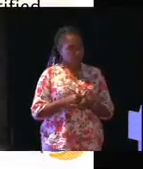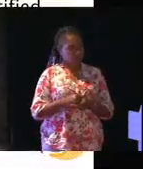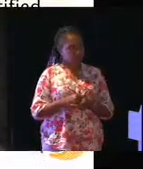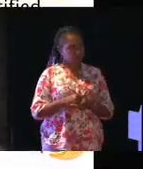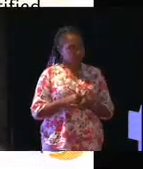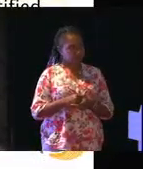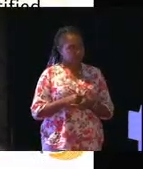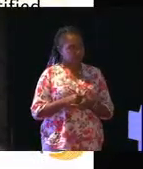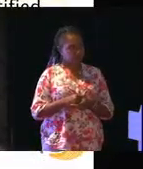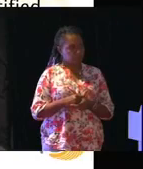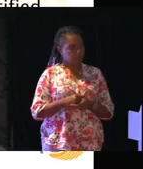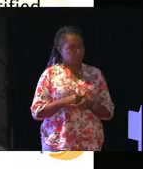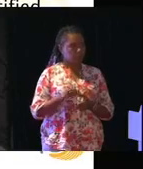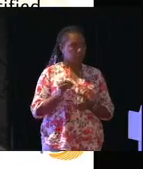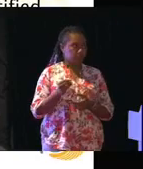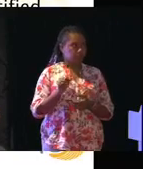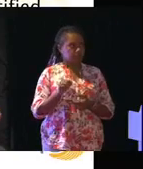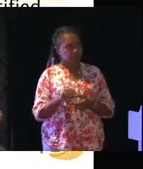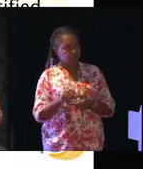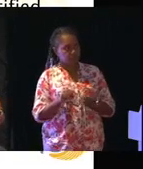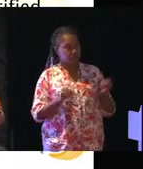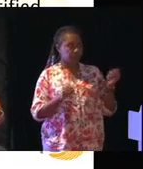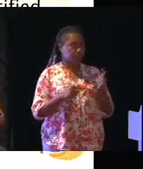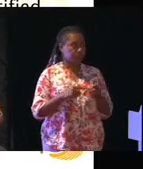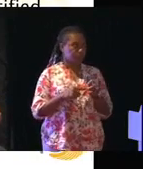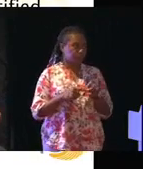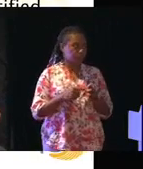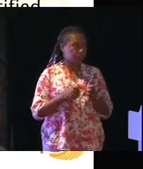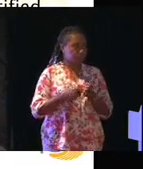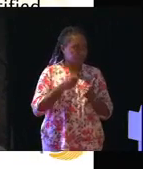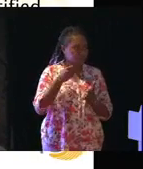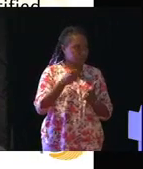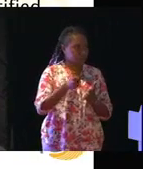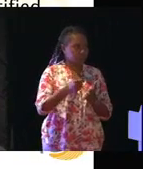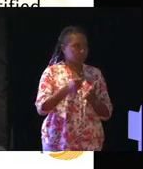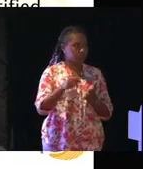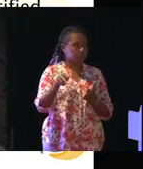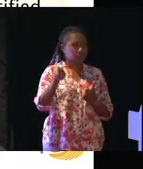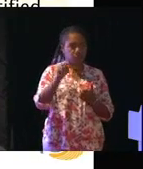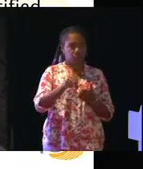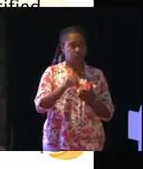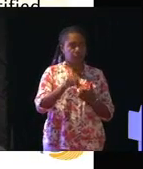Yes, of course, importance of payments requirements.